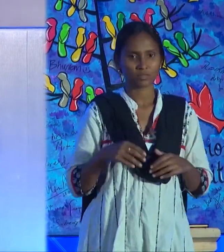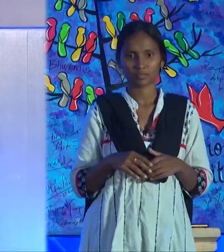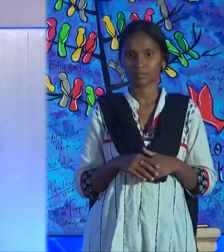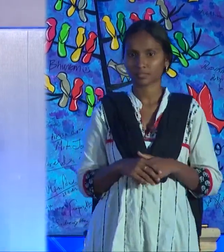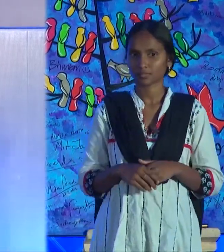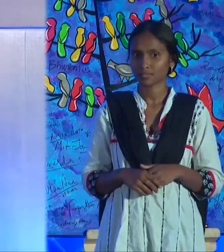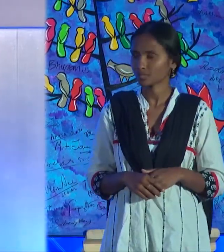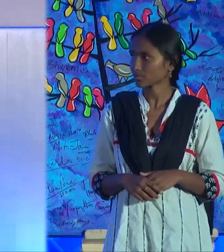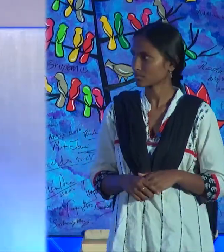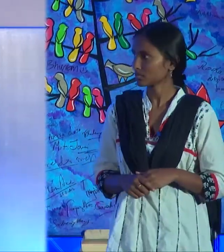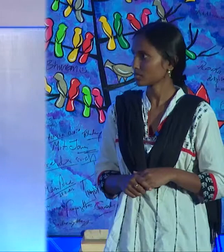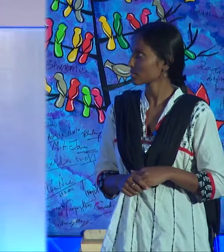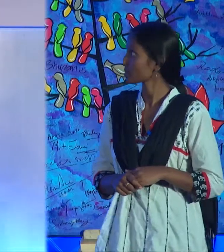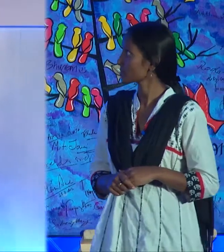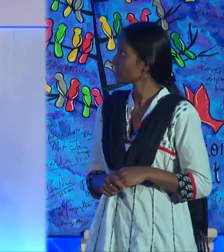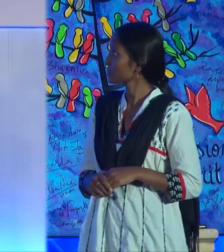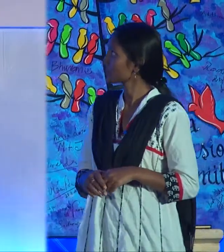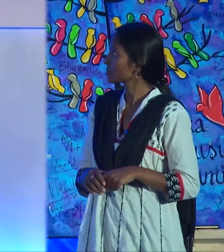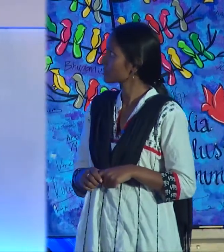trumpet.